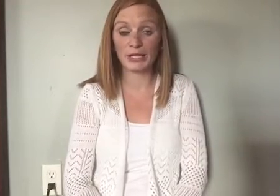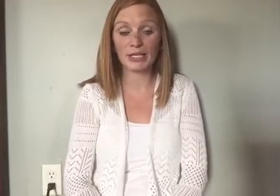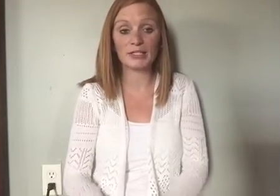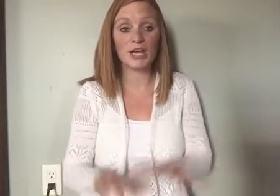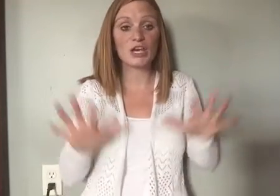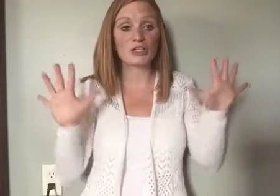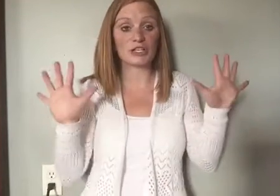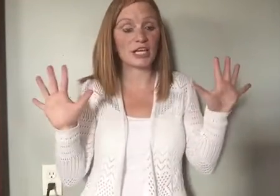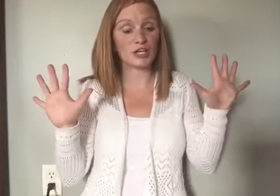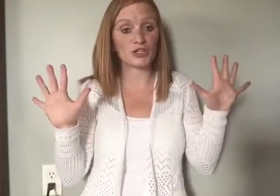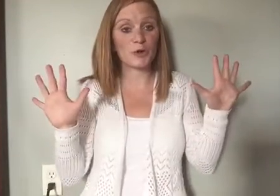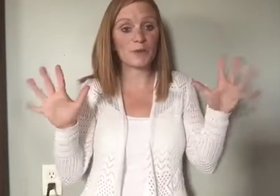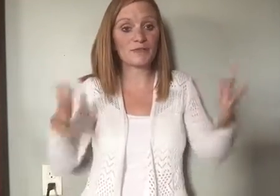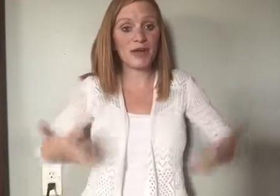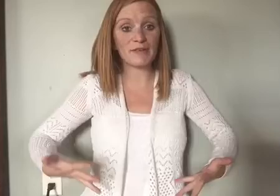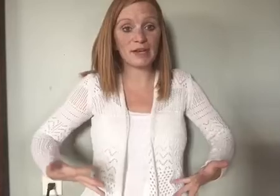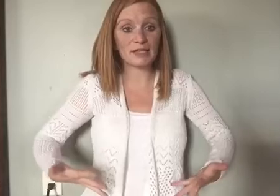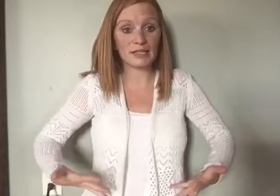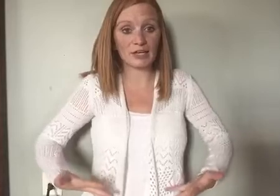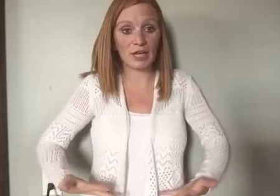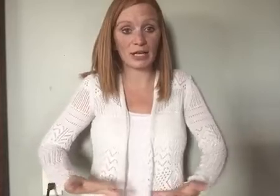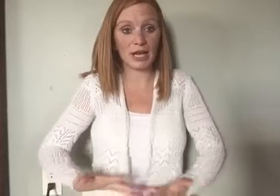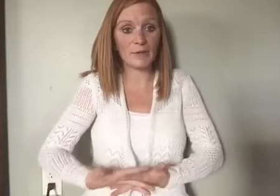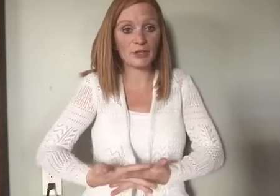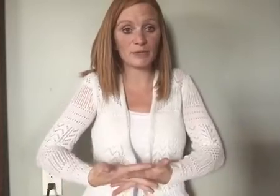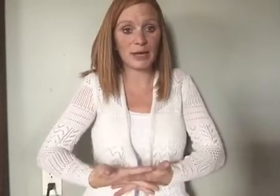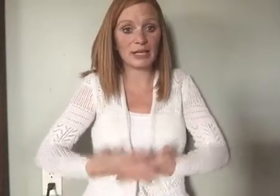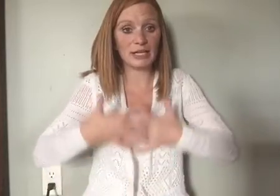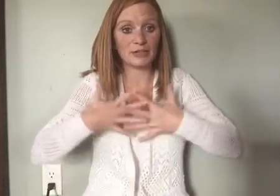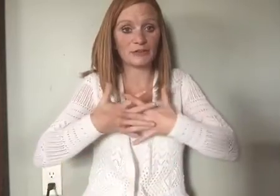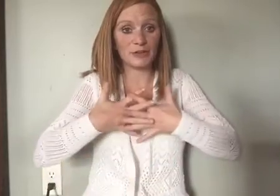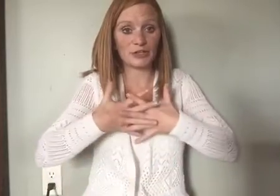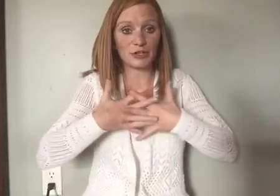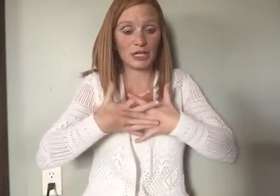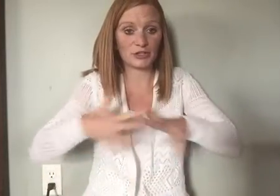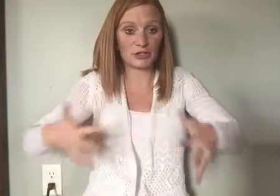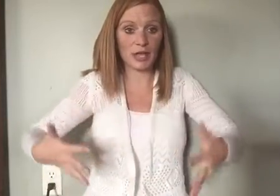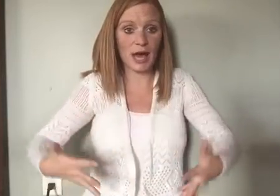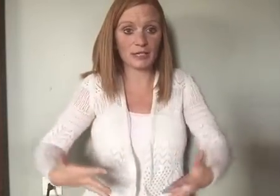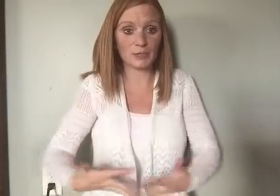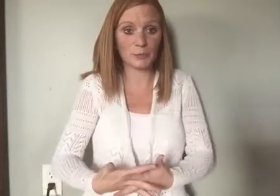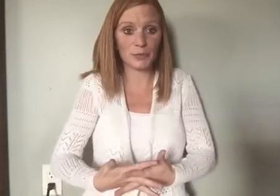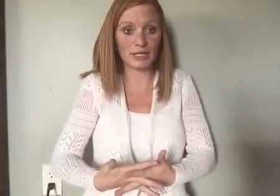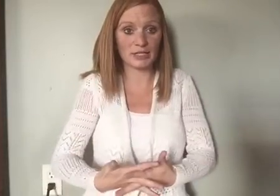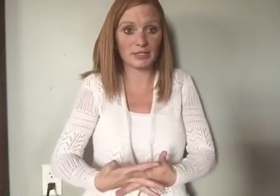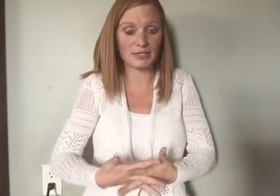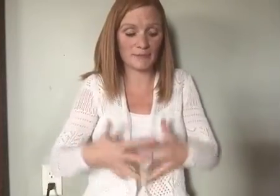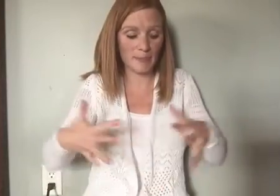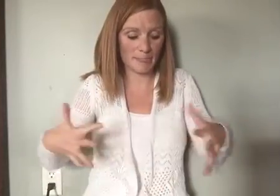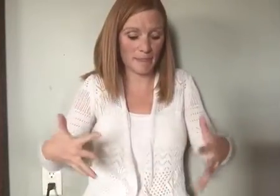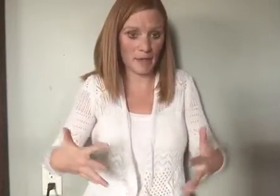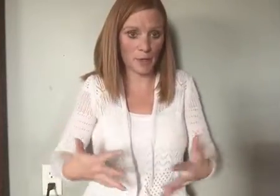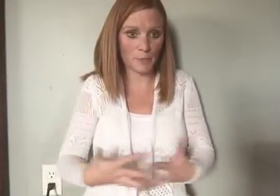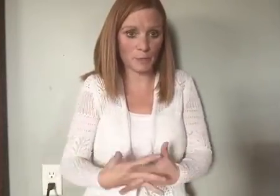pregnant. So you can take your two open 5 hands, they're going to kind of come under your belly and your fingers are going to interlock. Pregnant.